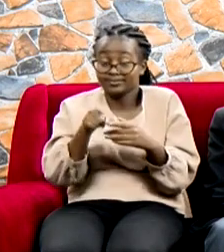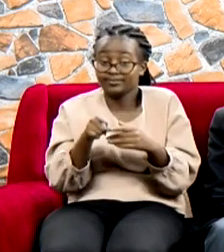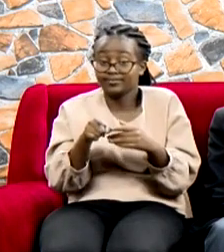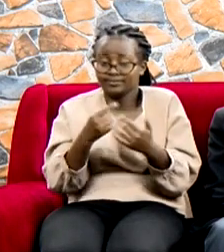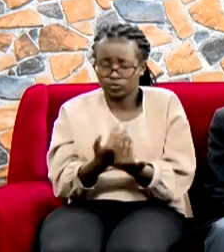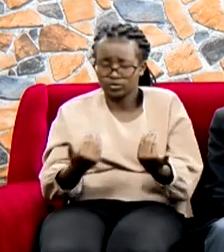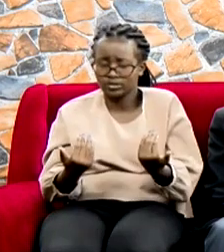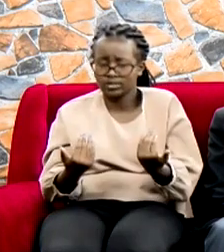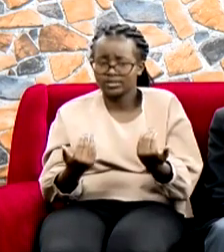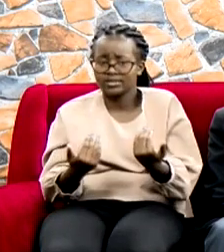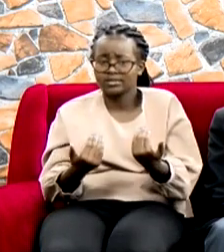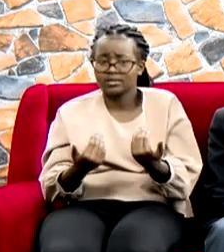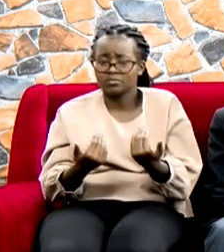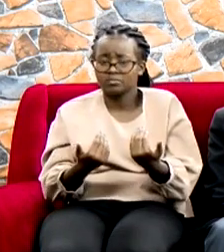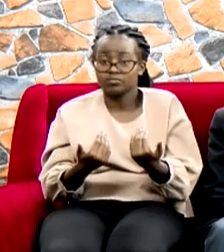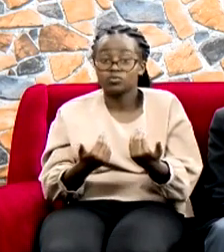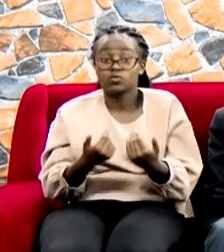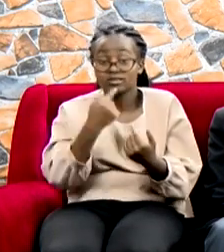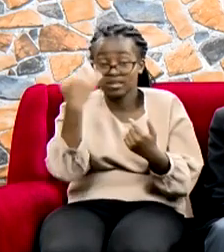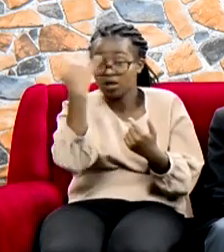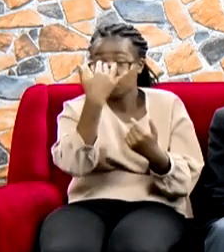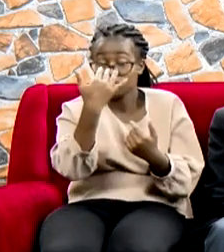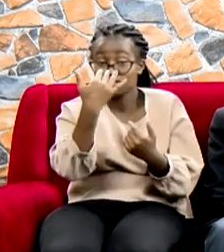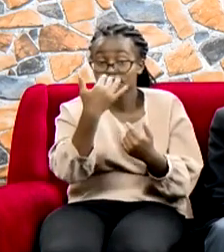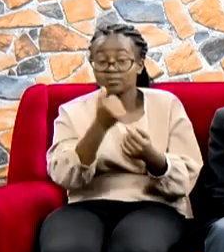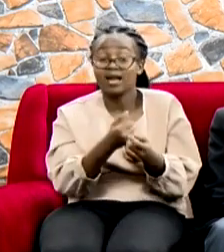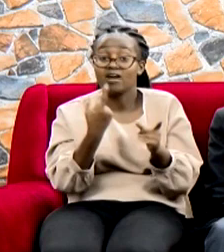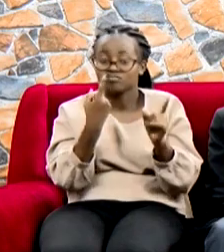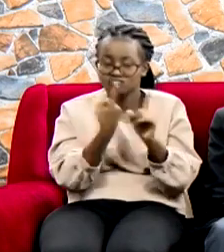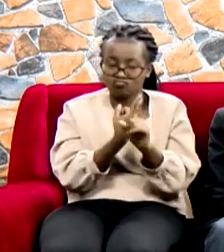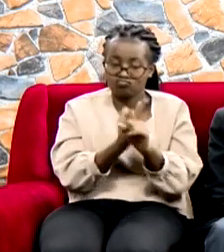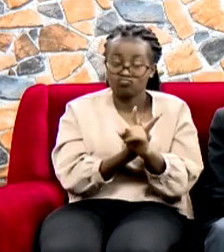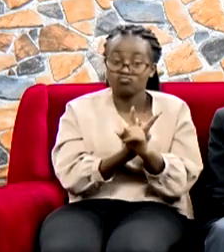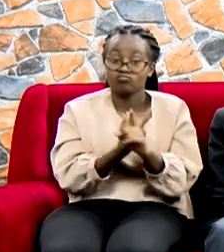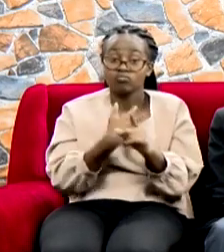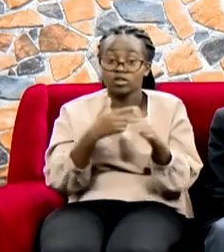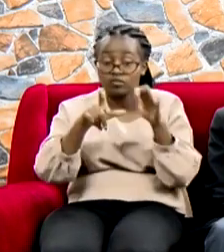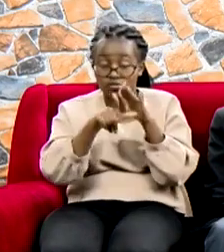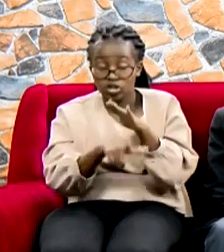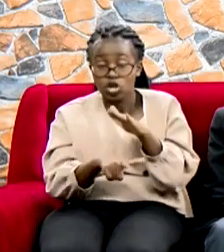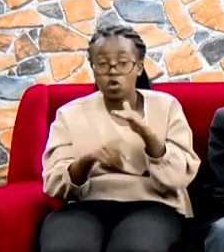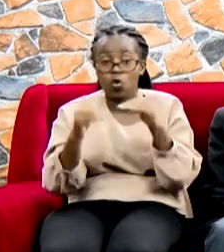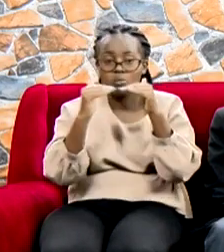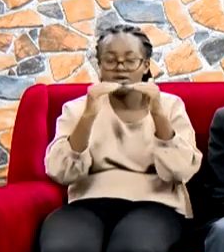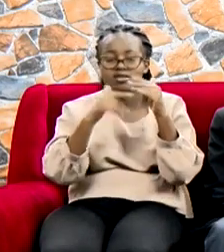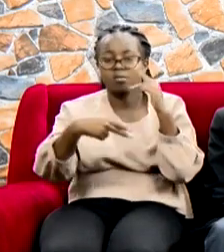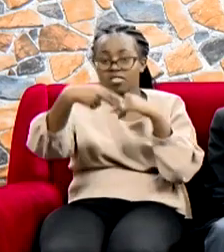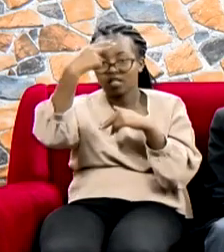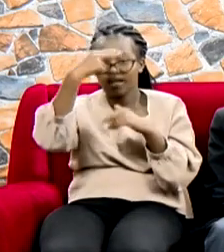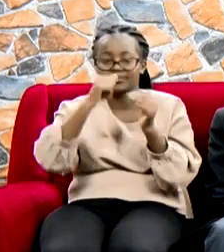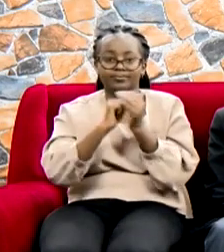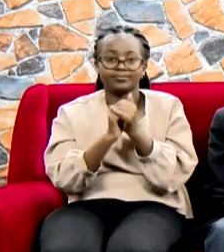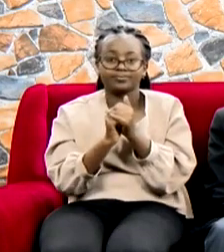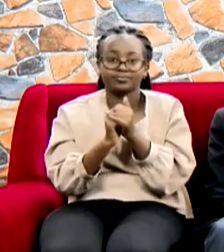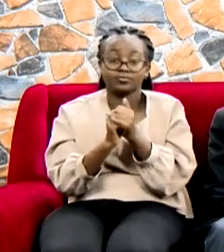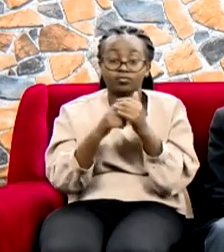that my child is mildly, we say autism is a spectrum. So we say there is the low end, medium, and high end.